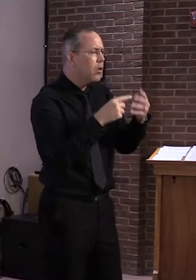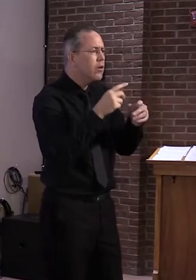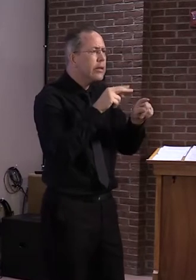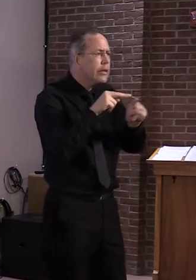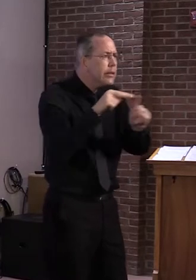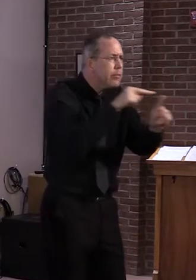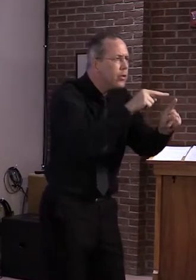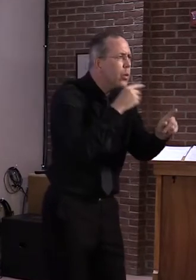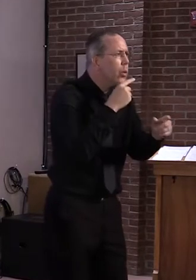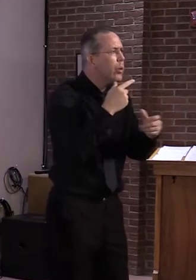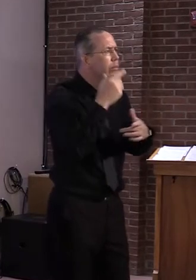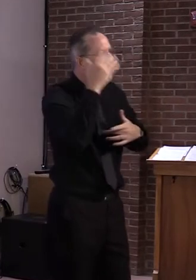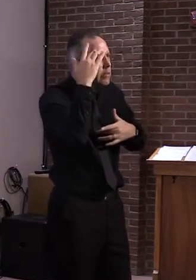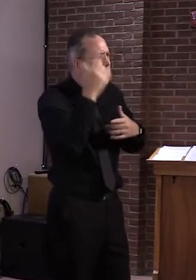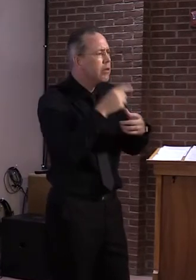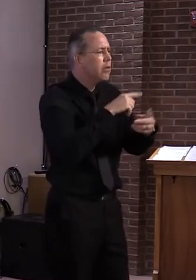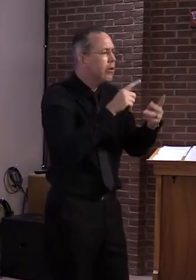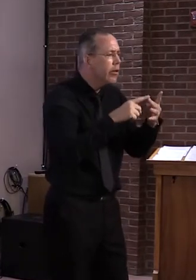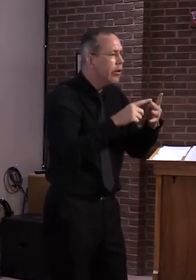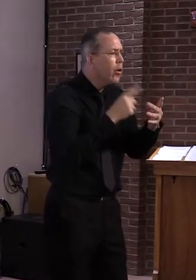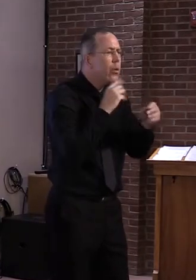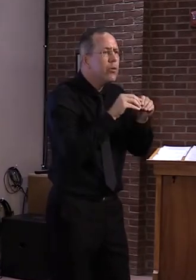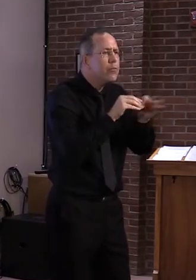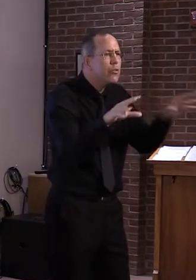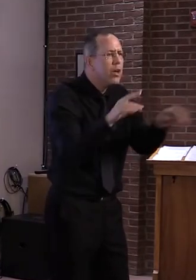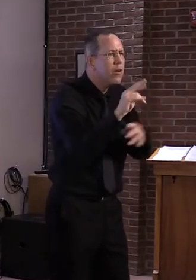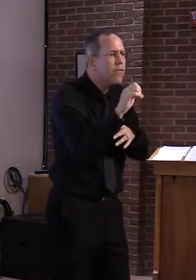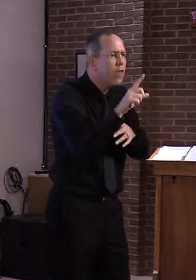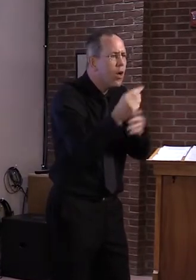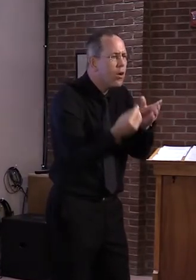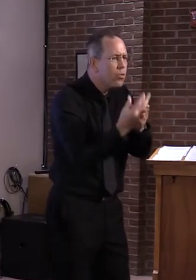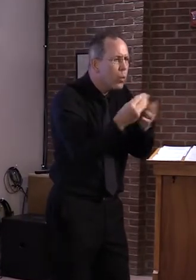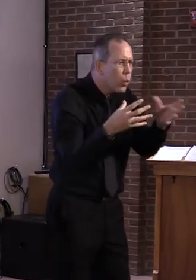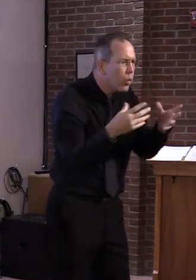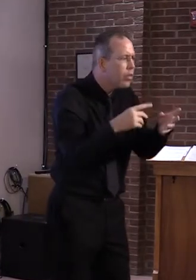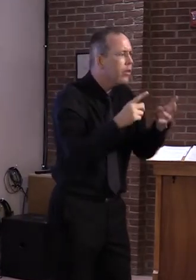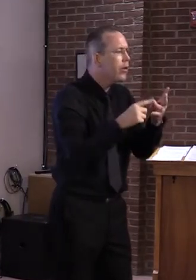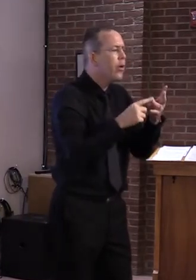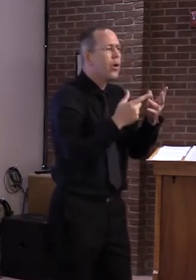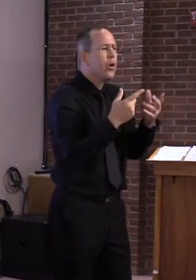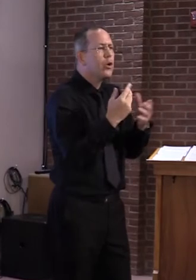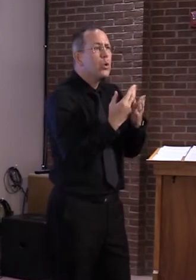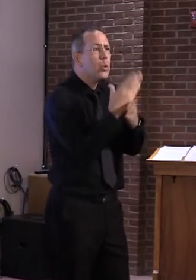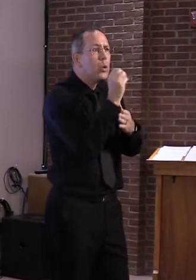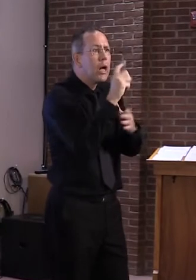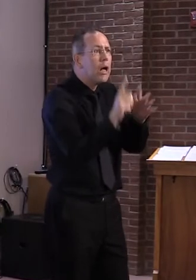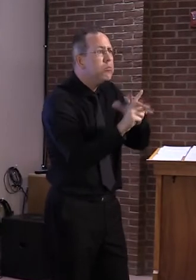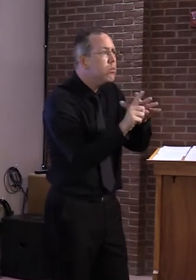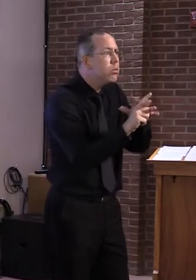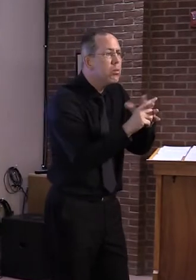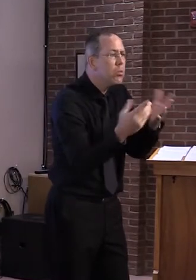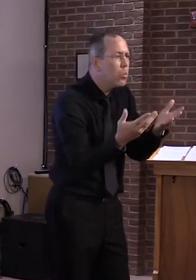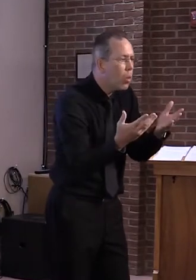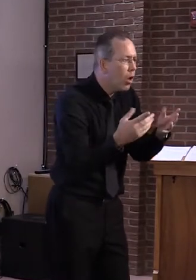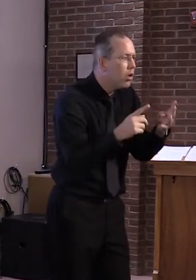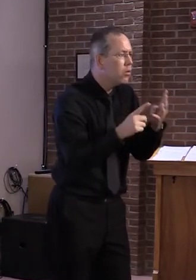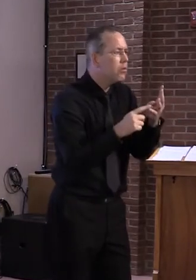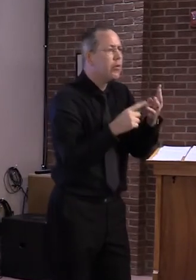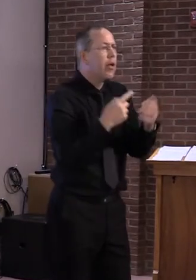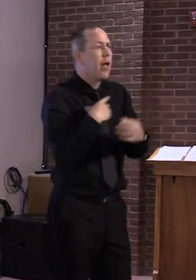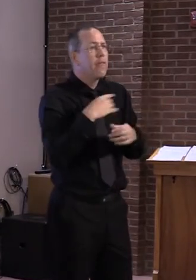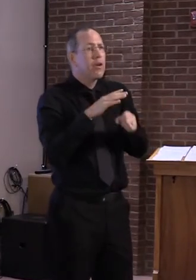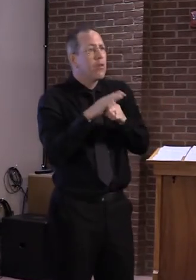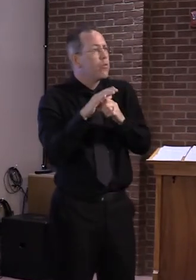board. The percentage of Vermonters reporting COVID-like symptoms to emergency rooms or urgent care facilities has held stable this week